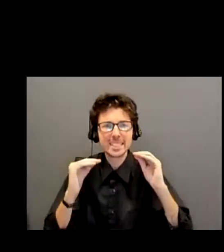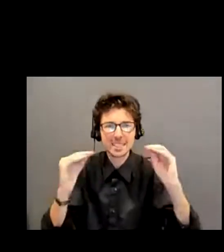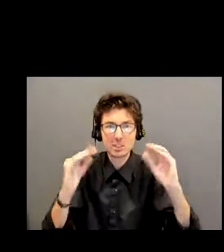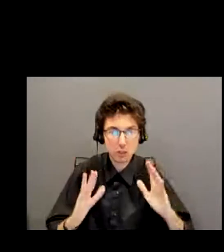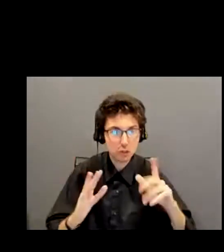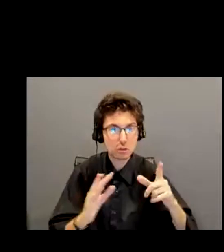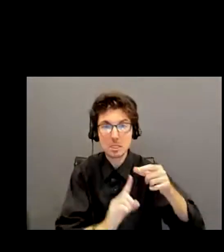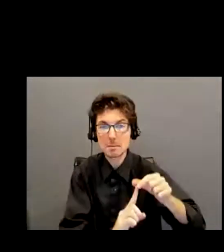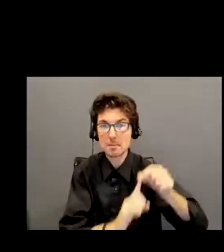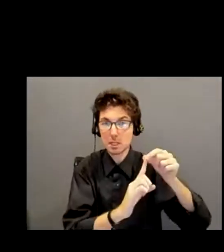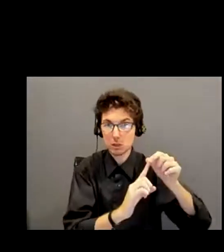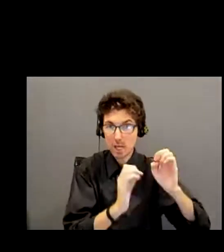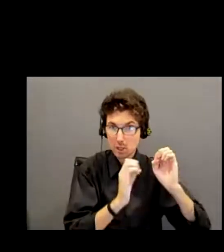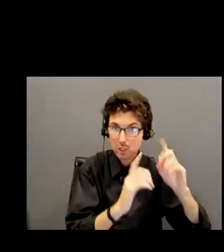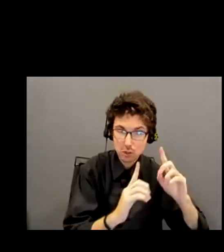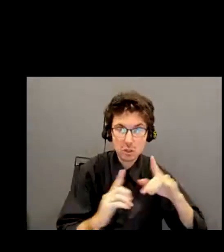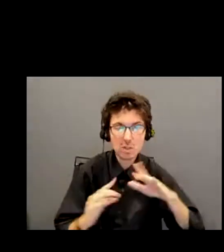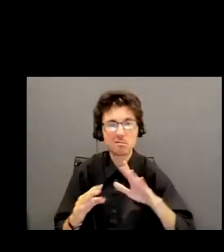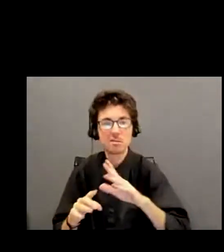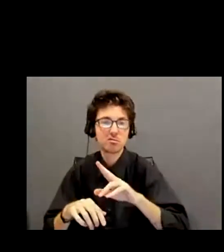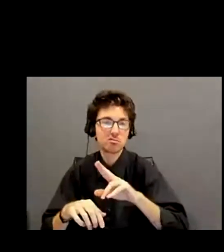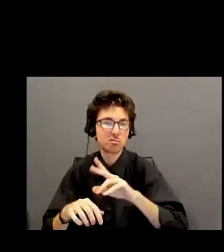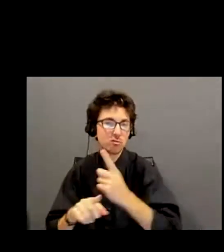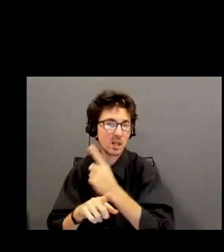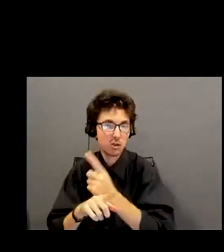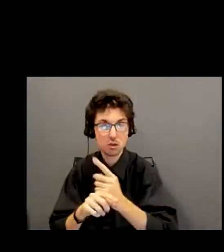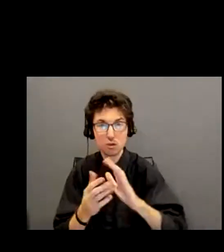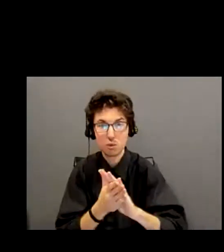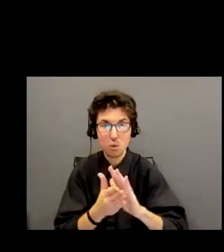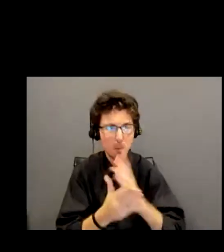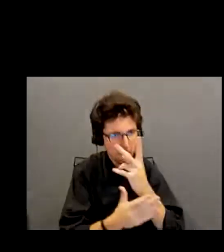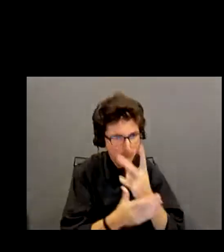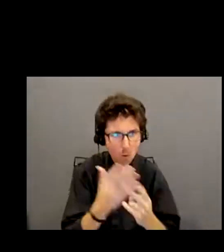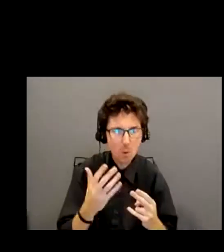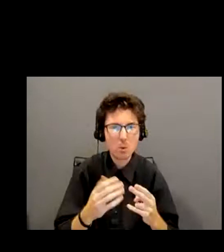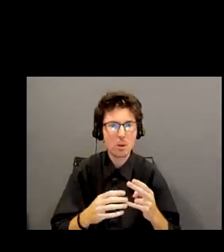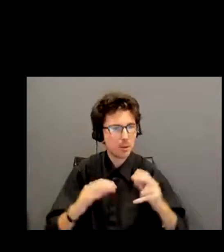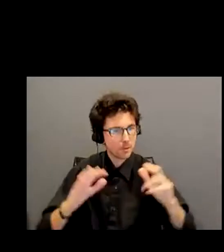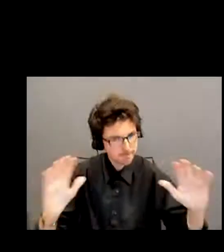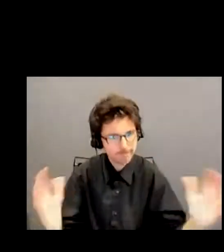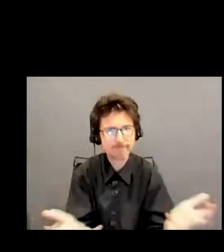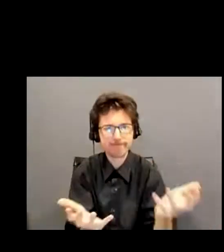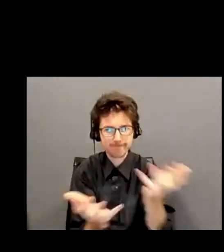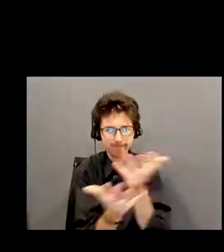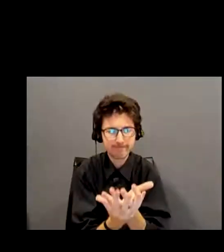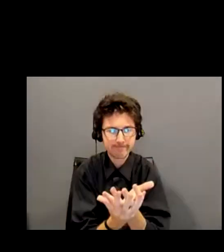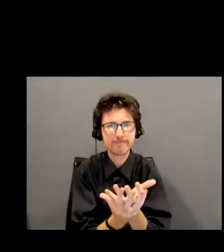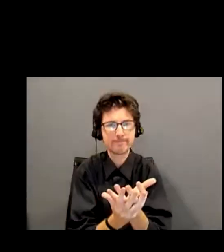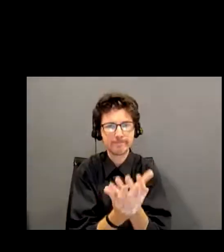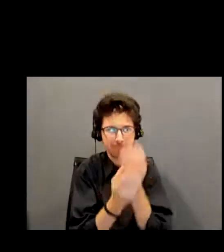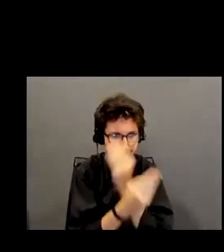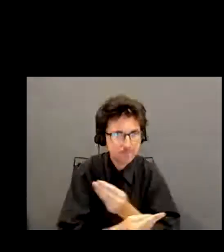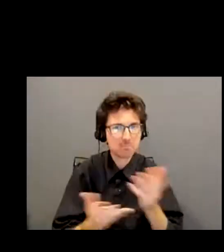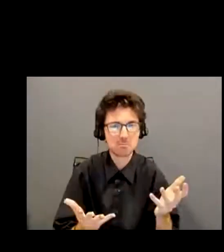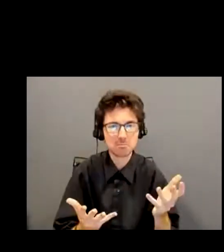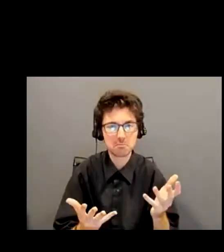education school. The influence of Israel has left its mark on articles in the convention,